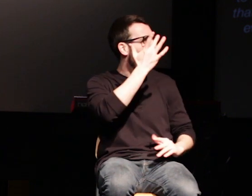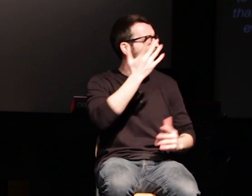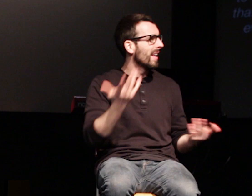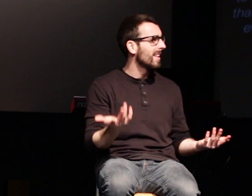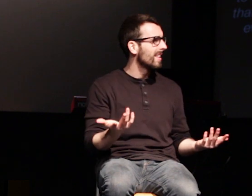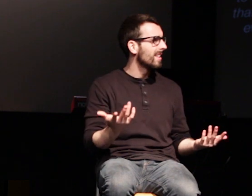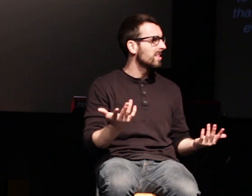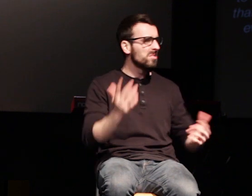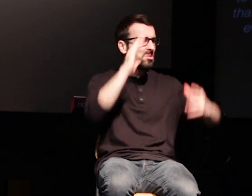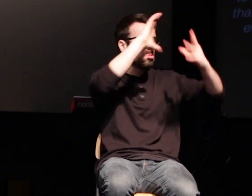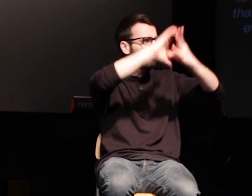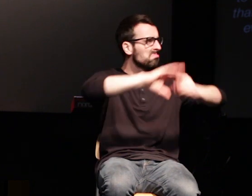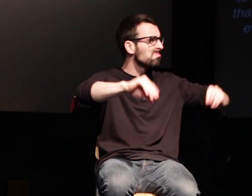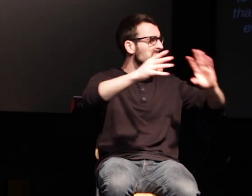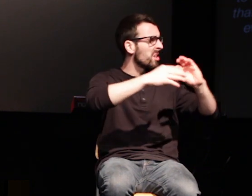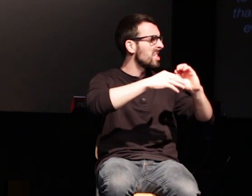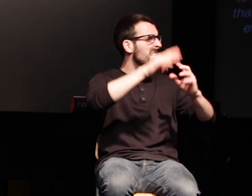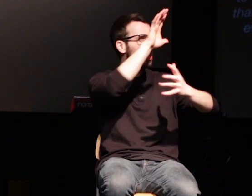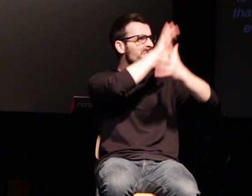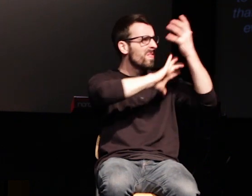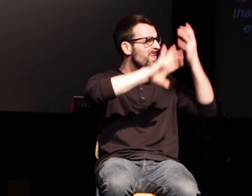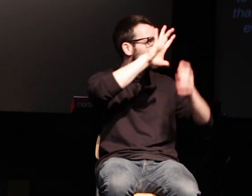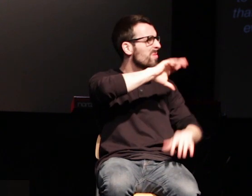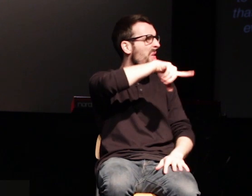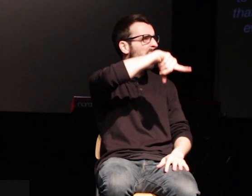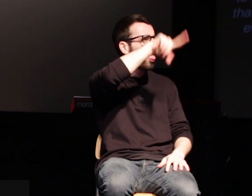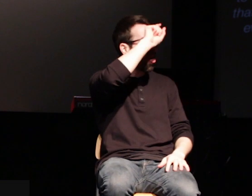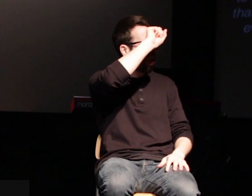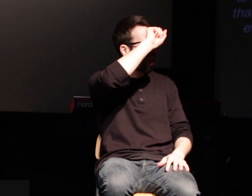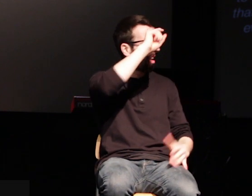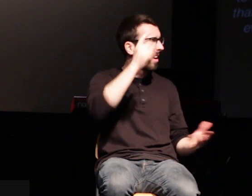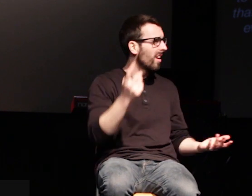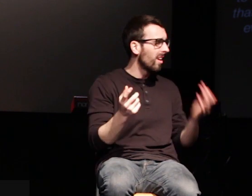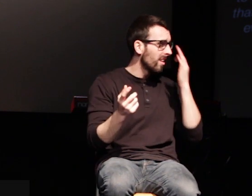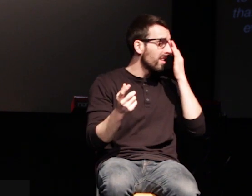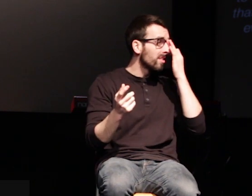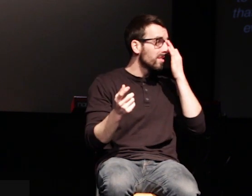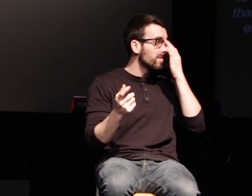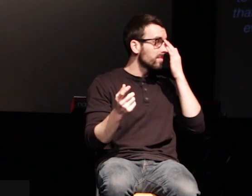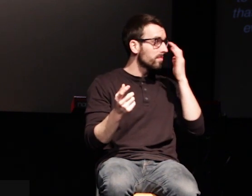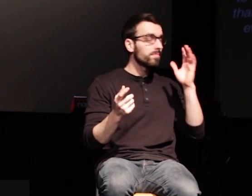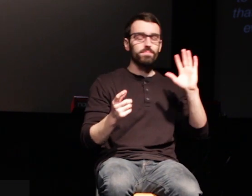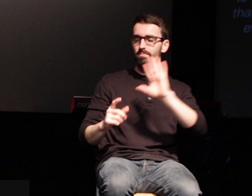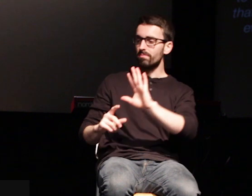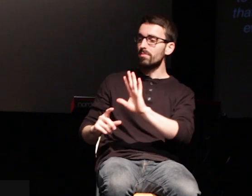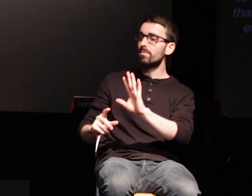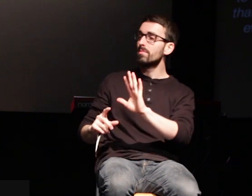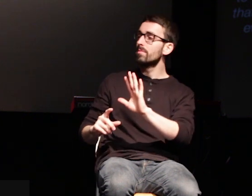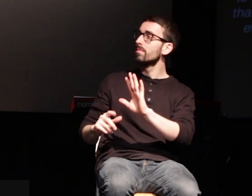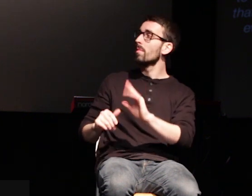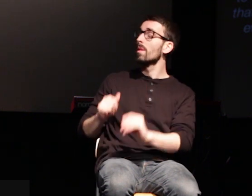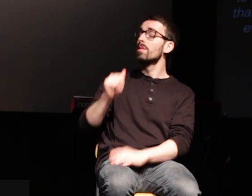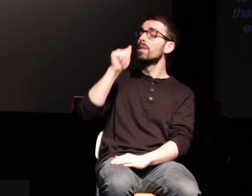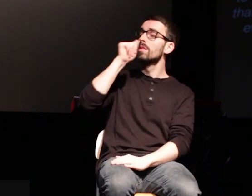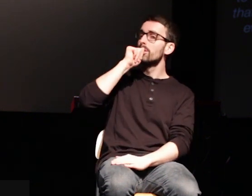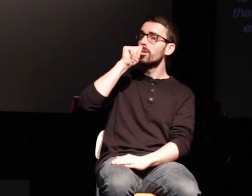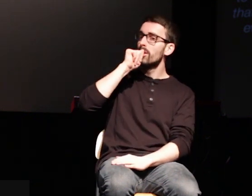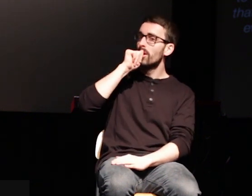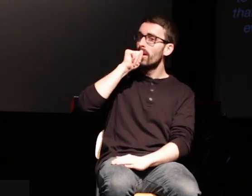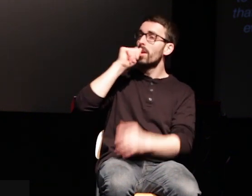that? It's confusing. So they asked him about the parables. He told them, the secret of the kingdom of